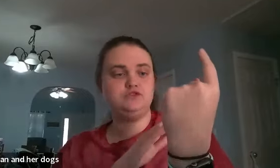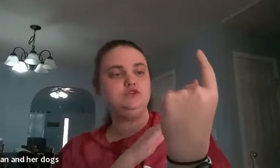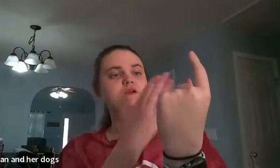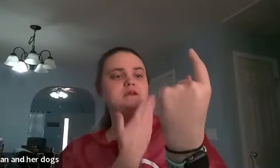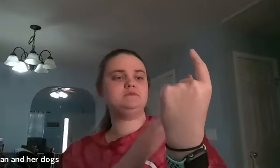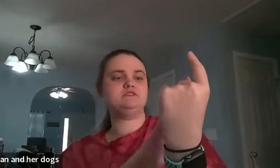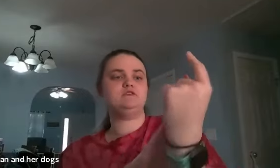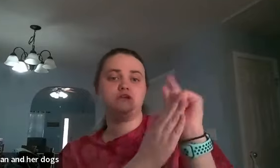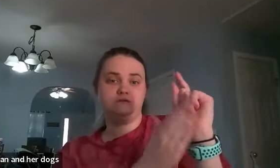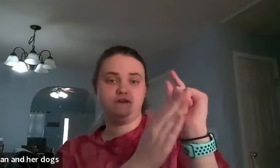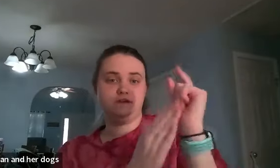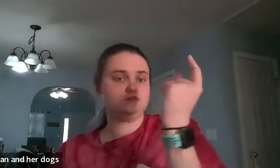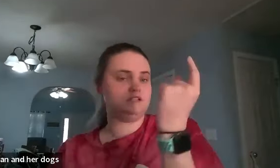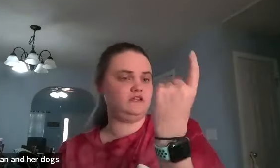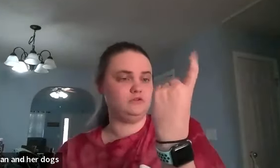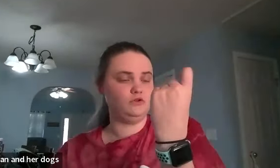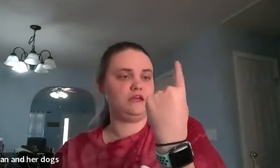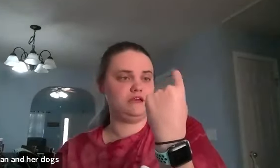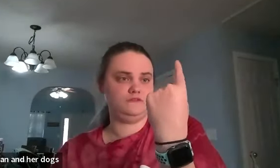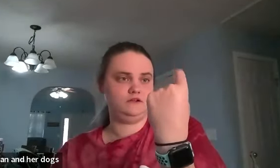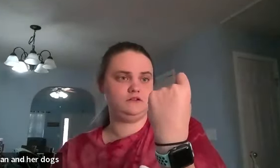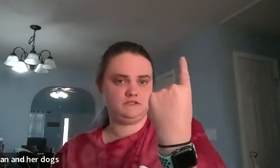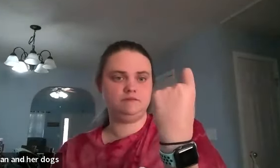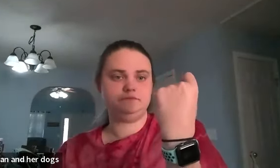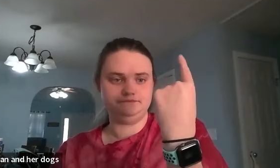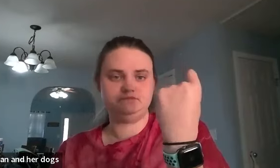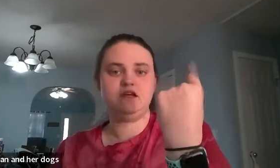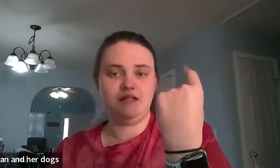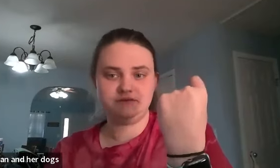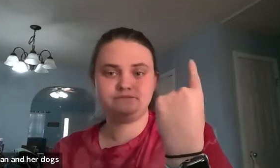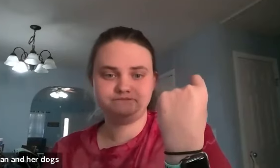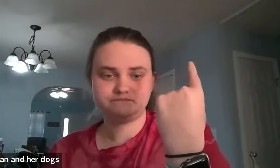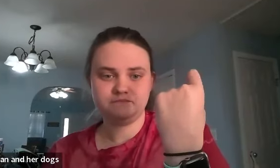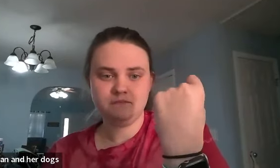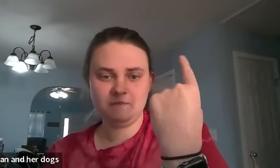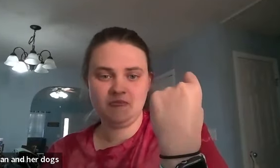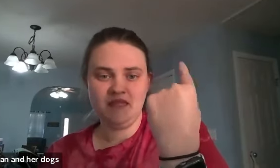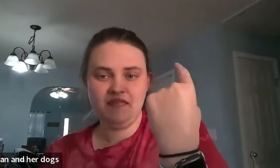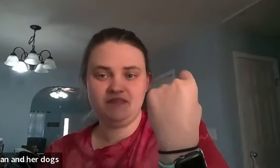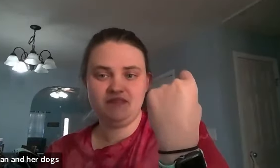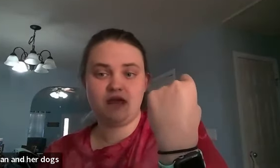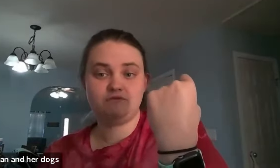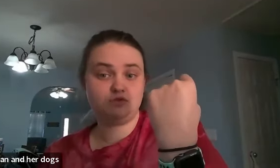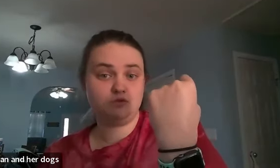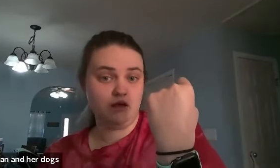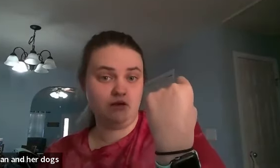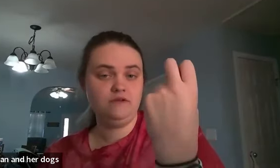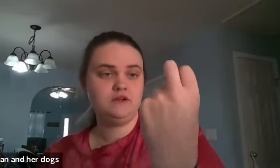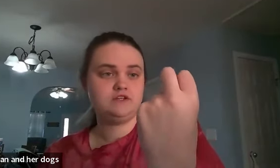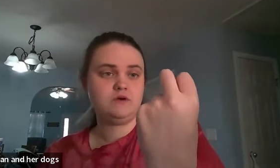you want to be able to look at your fingers, like you're looking at your fingers. Mm-hmm. 11. Then we have 12. 12